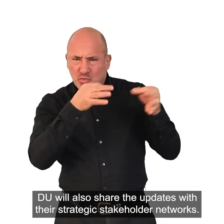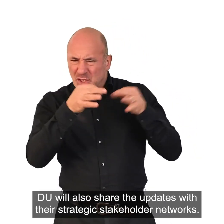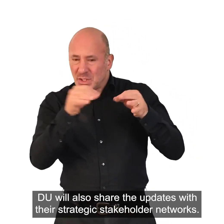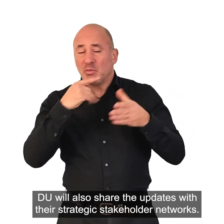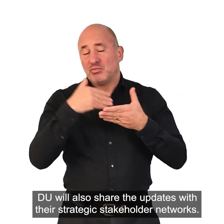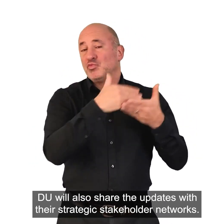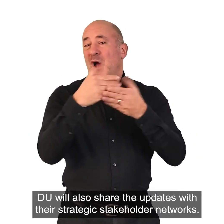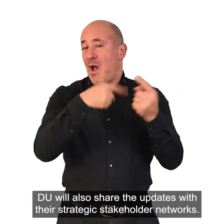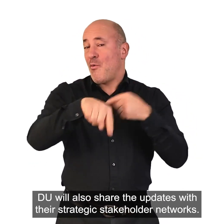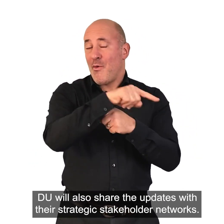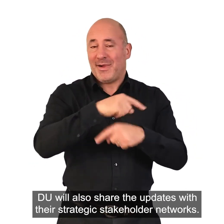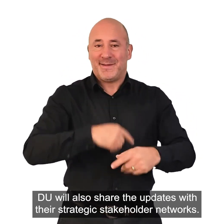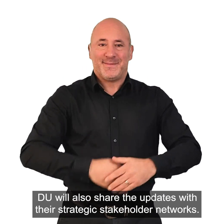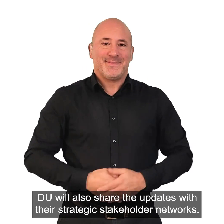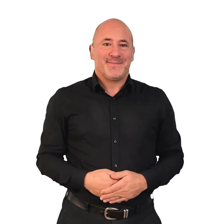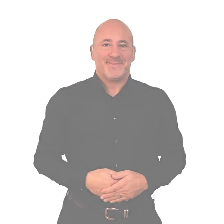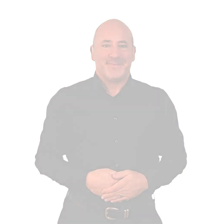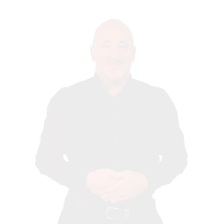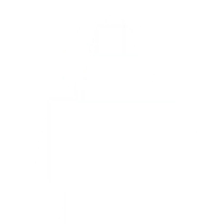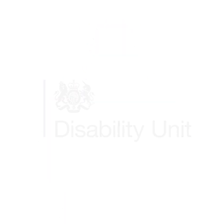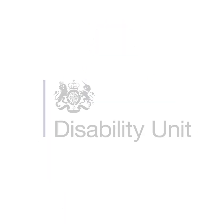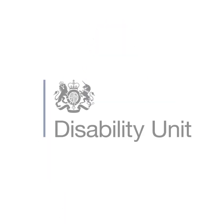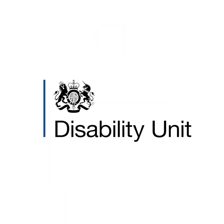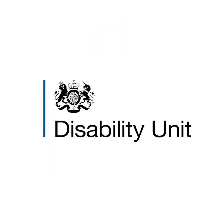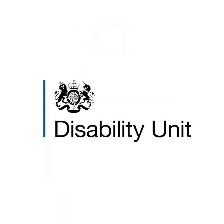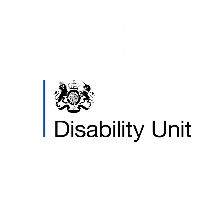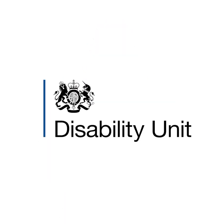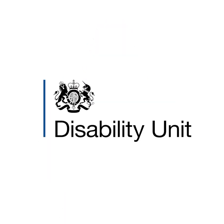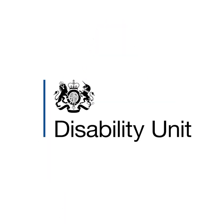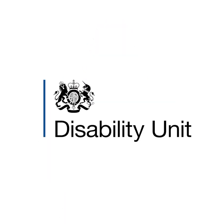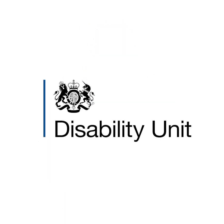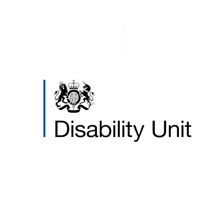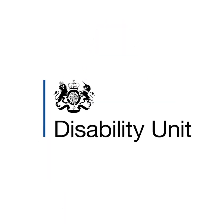Disability Unit.